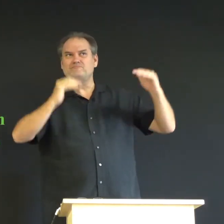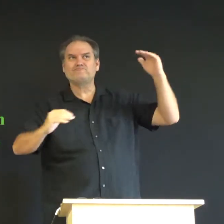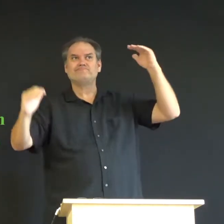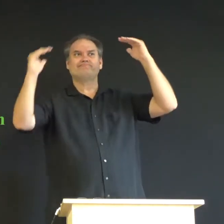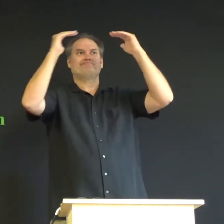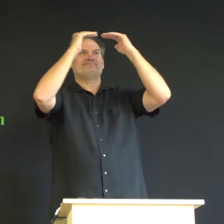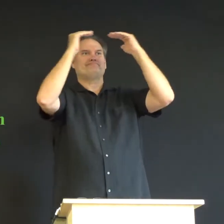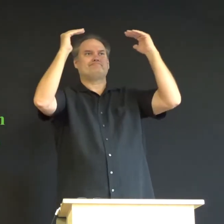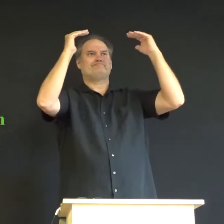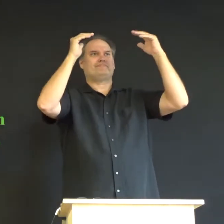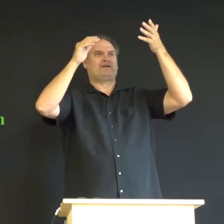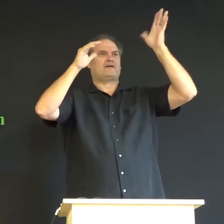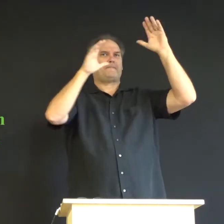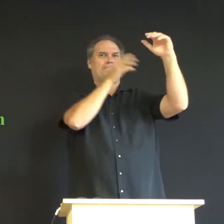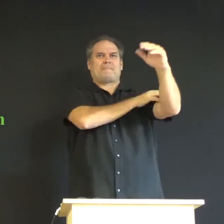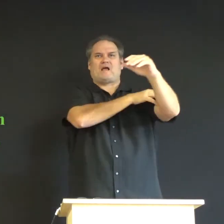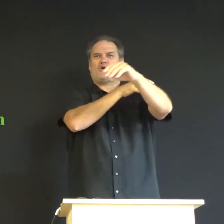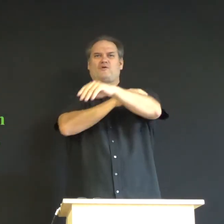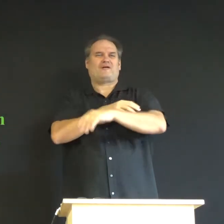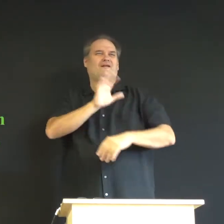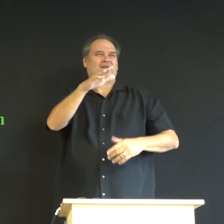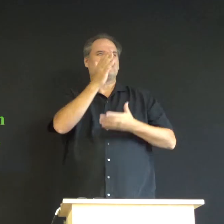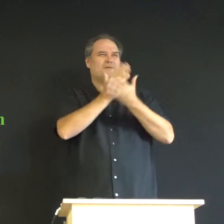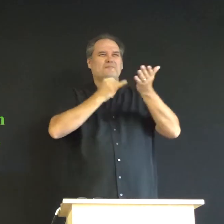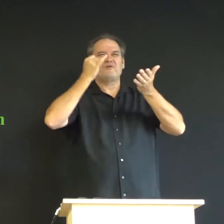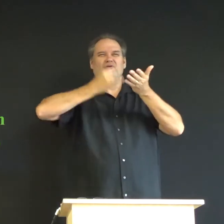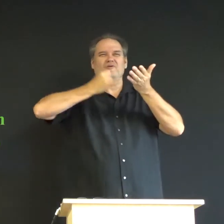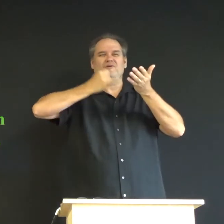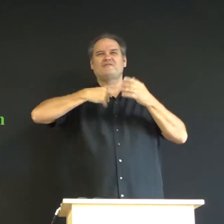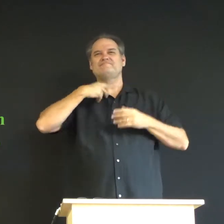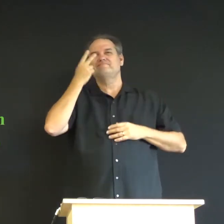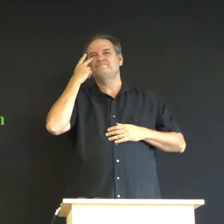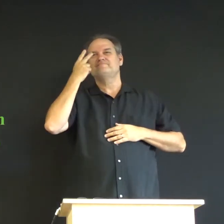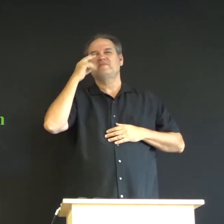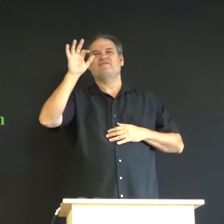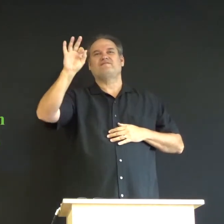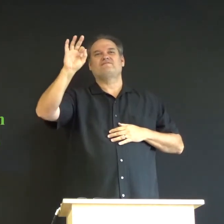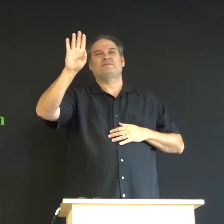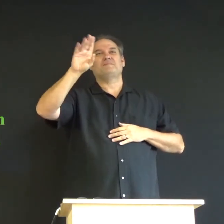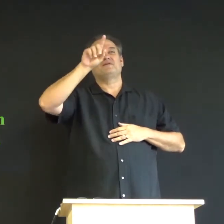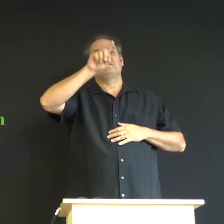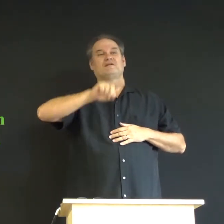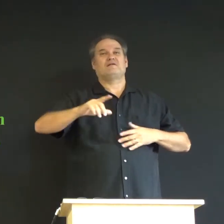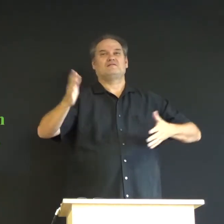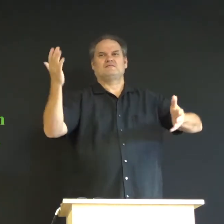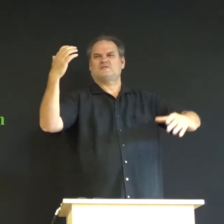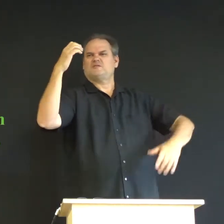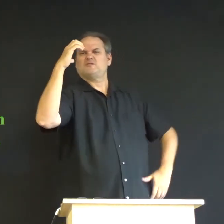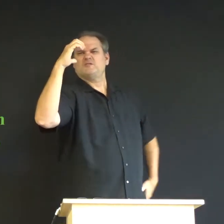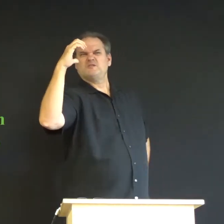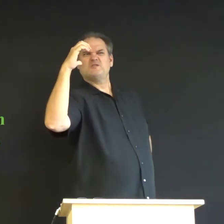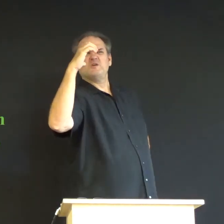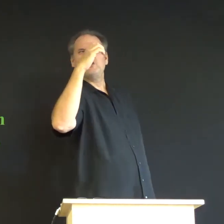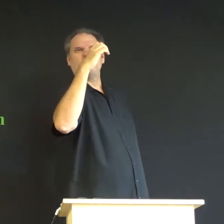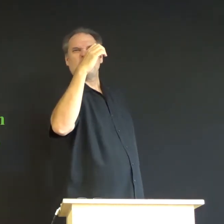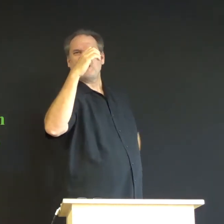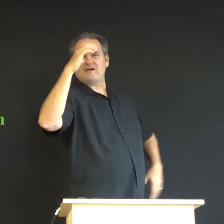There's not equality between Satan and God. Some artists, they try to make it so